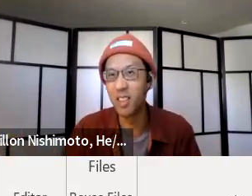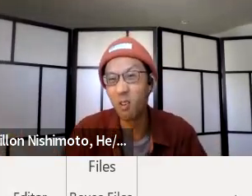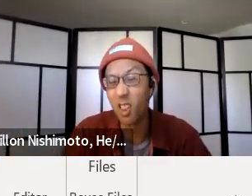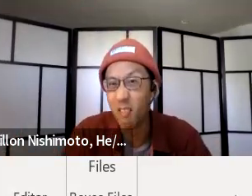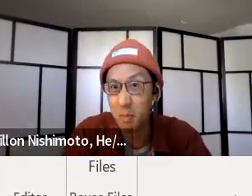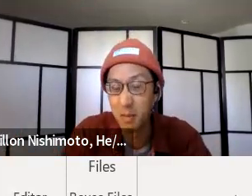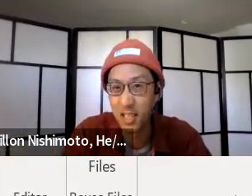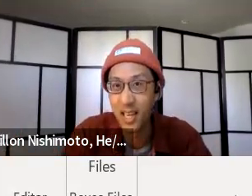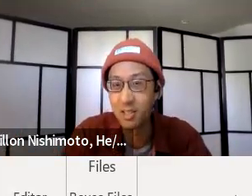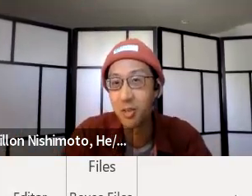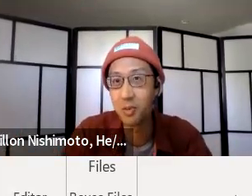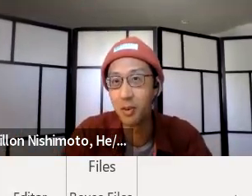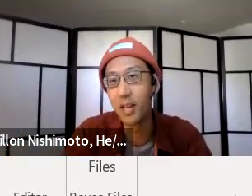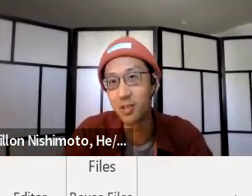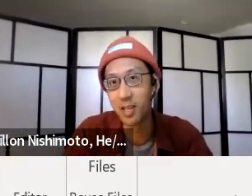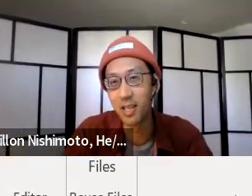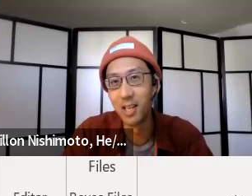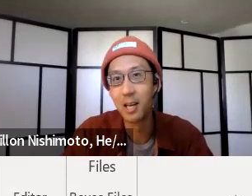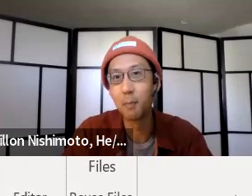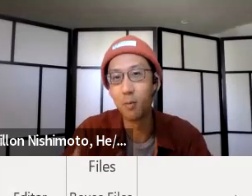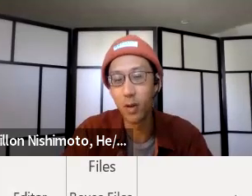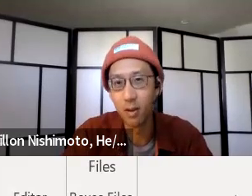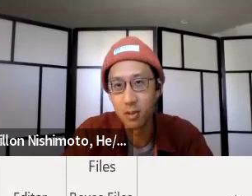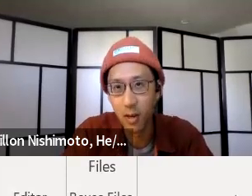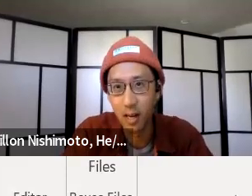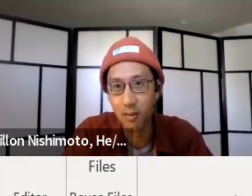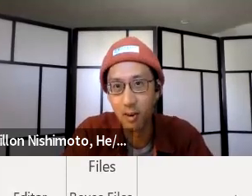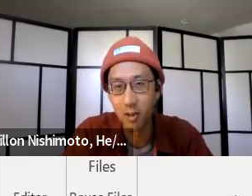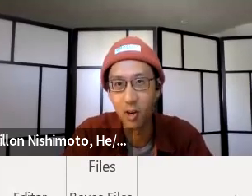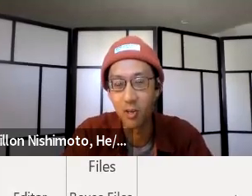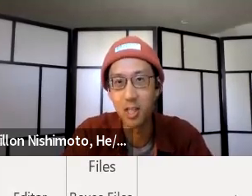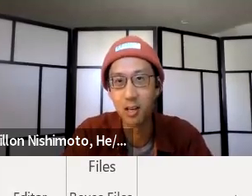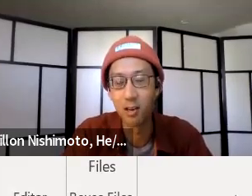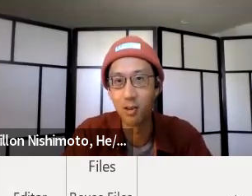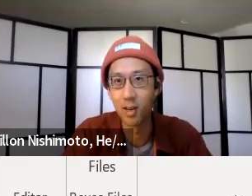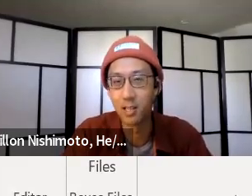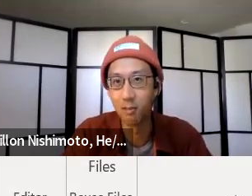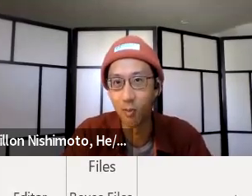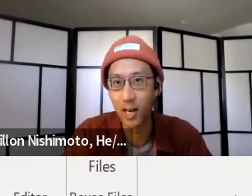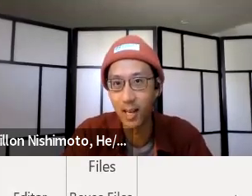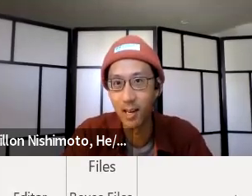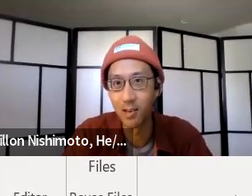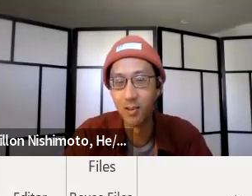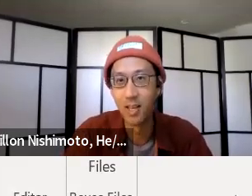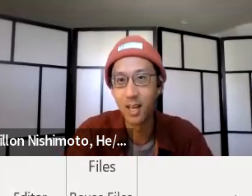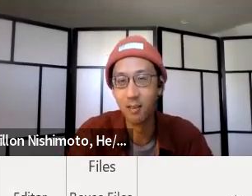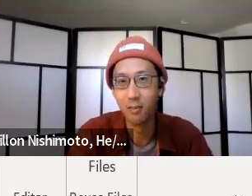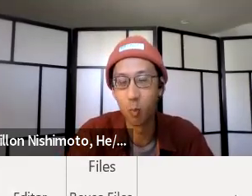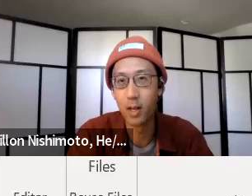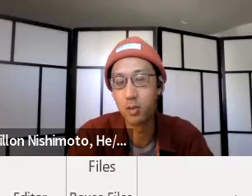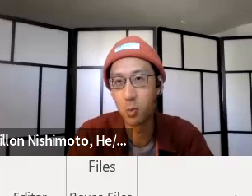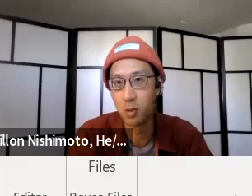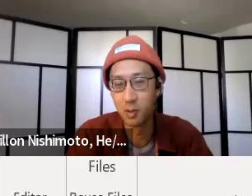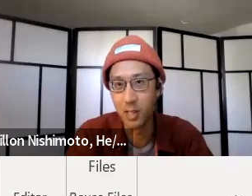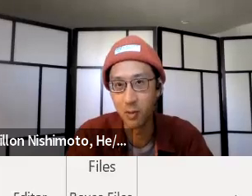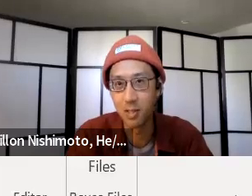where I think I would love to be able to get to eventually, but we also have our charge here as of right now of